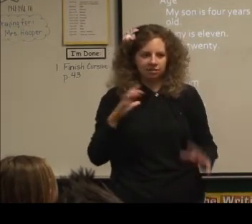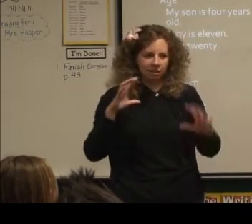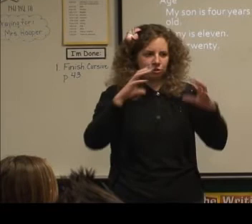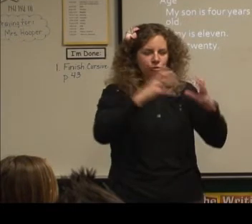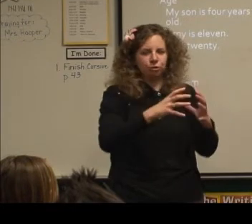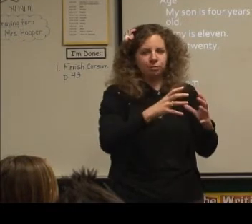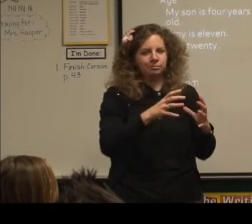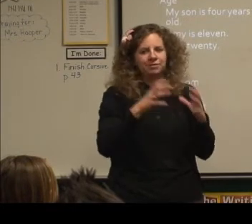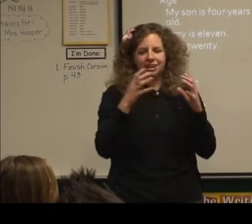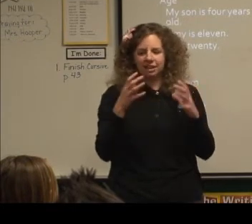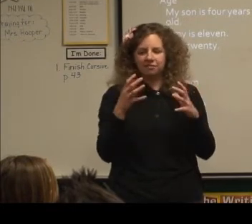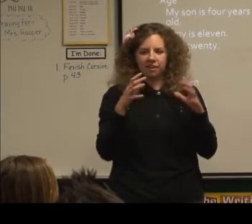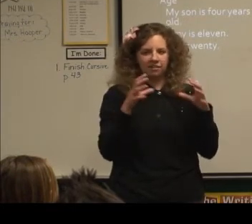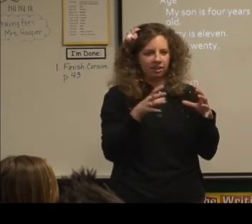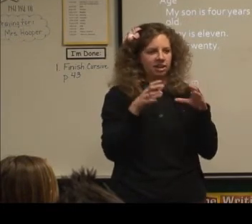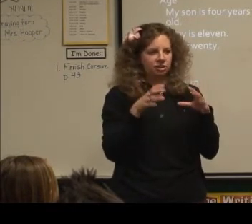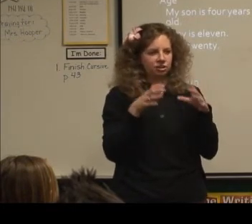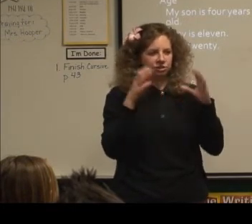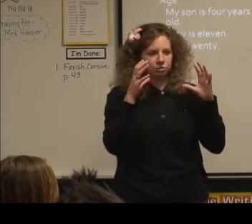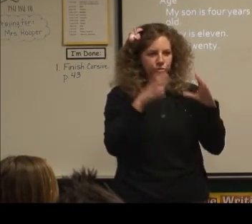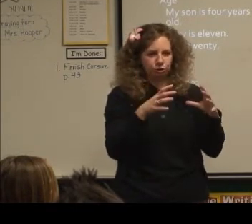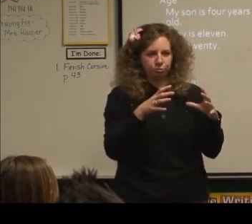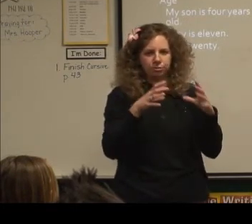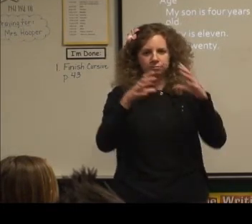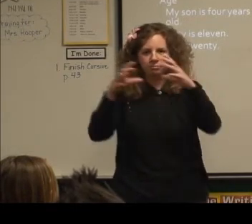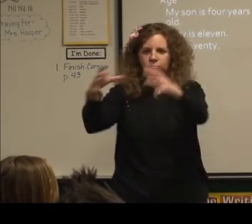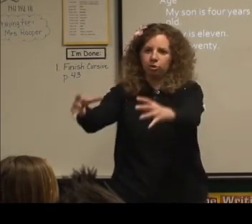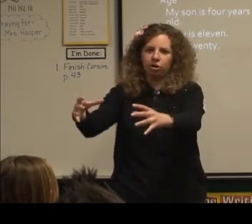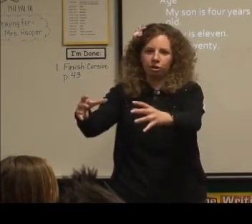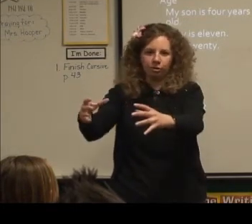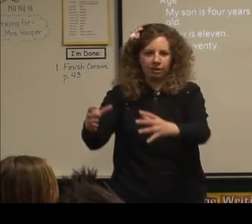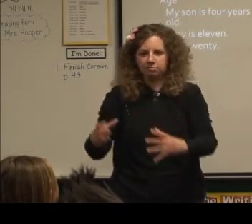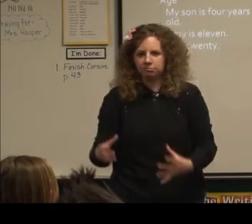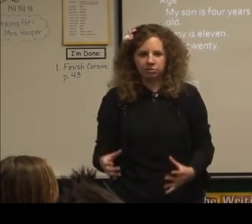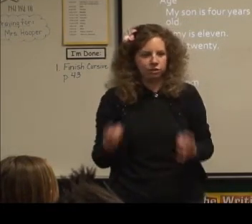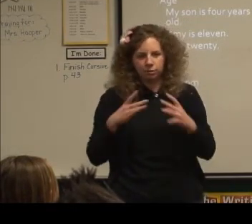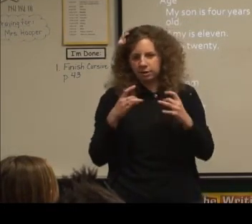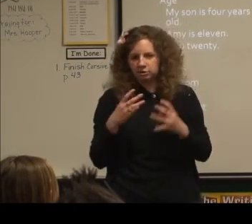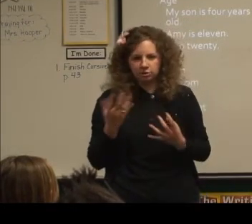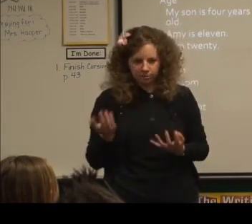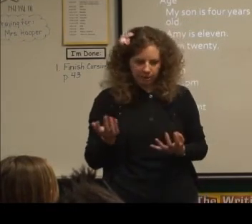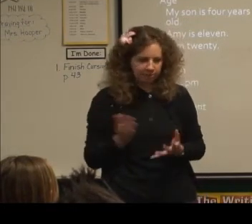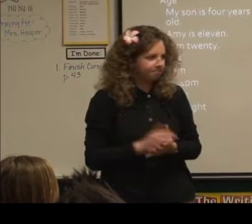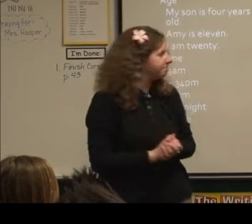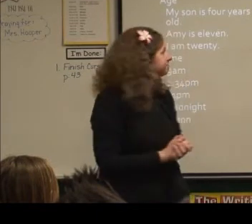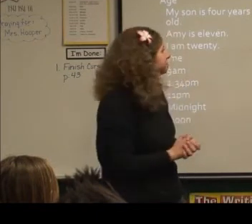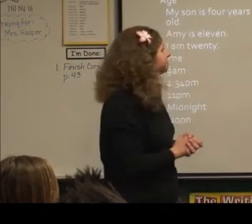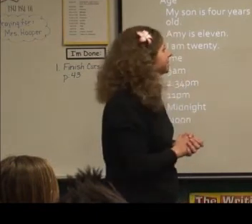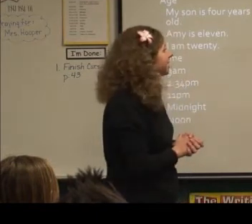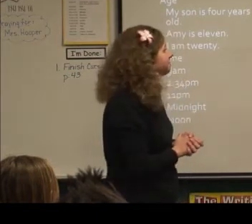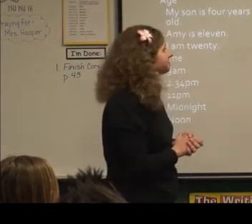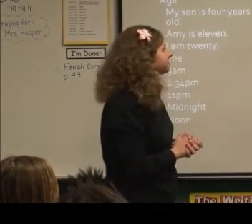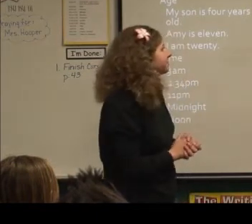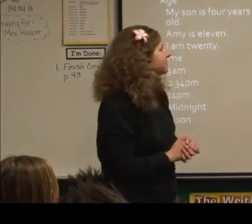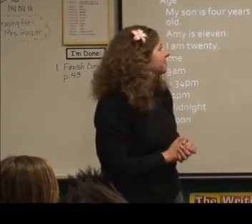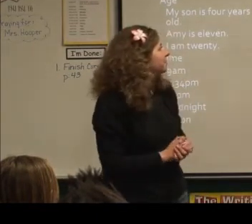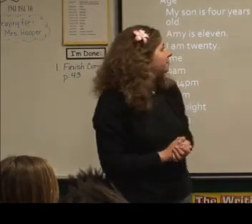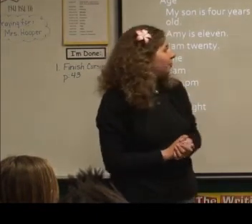like the group. I think at 5 it kind of turns into a group. We're all going to Starbucks or something. Okay?